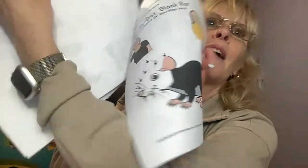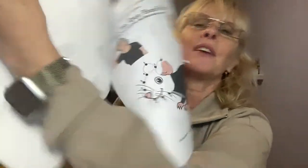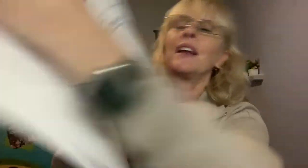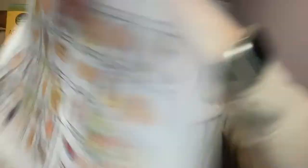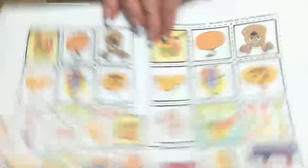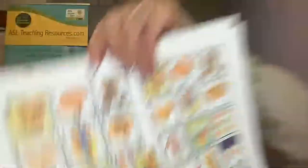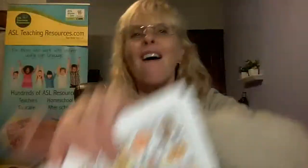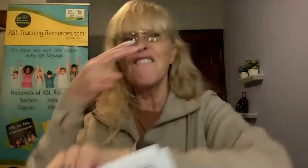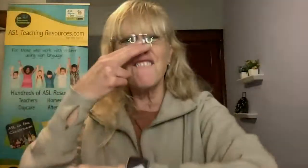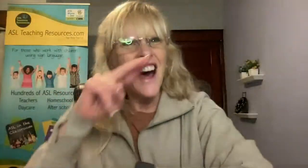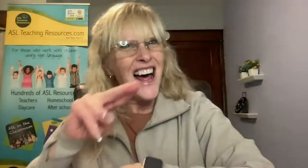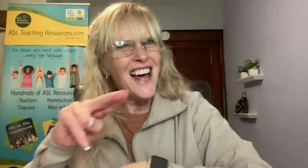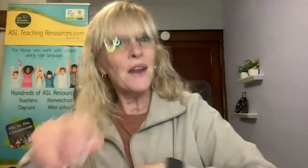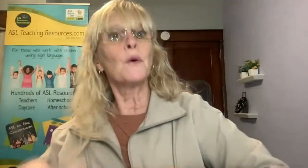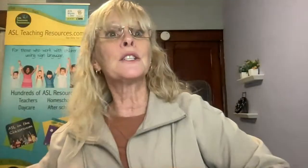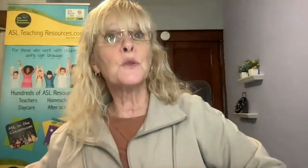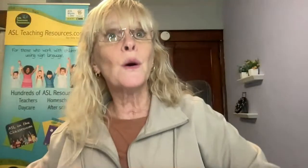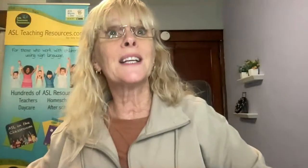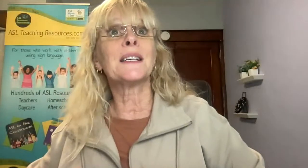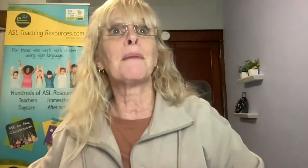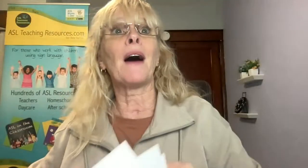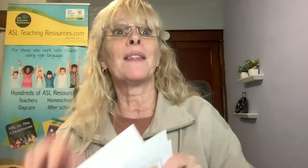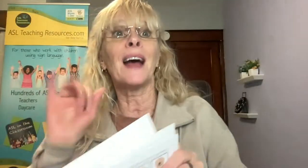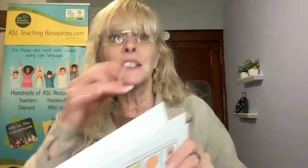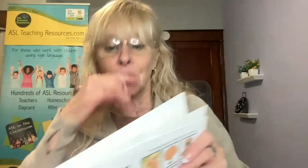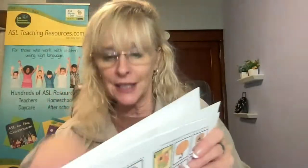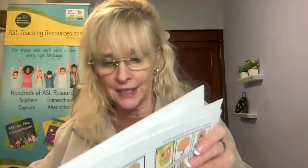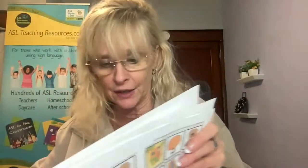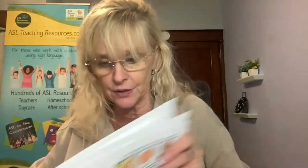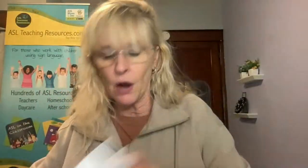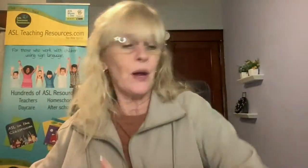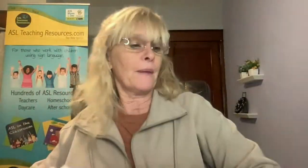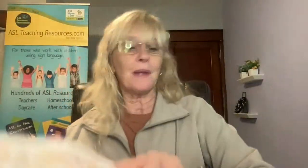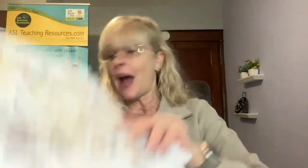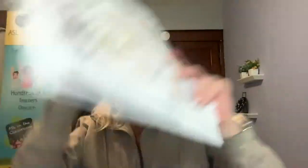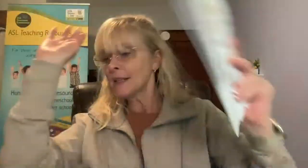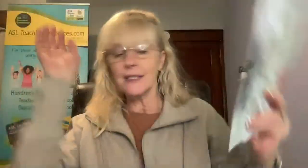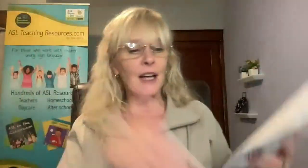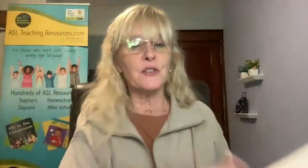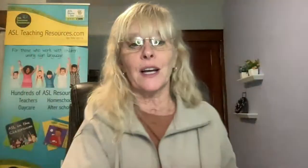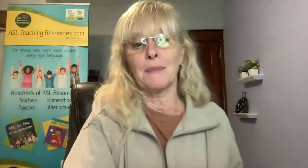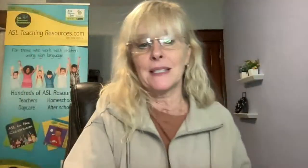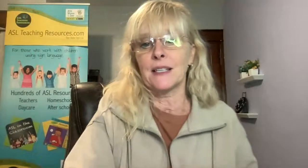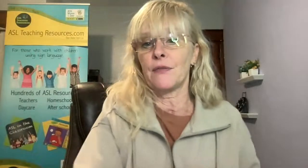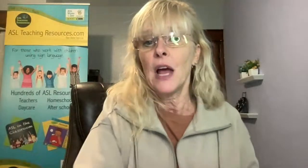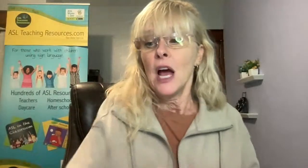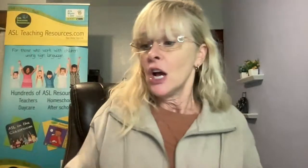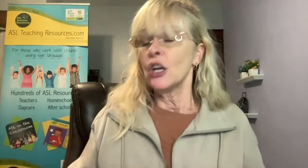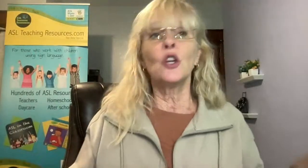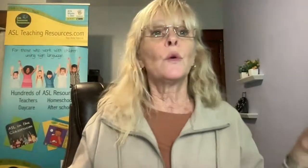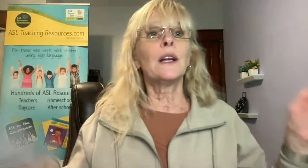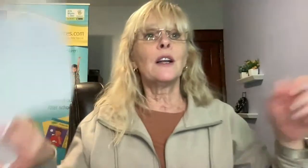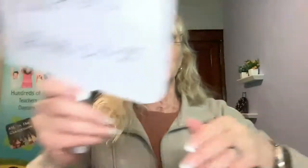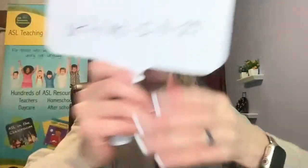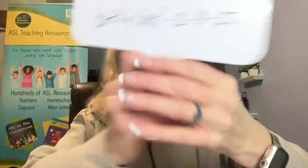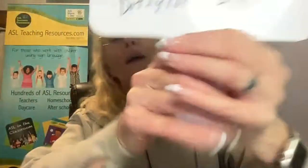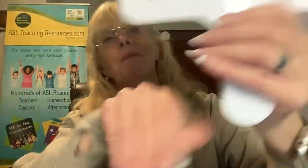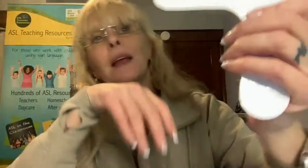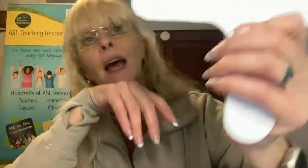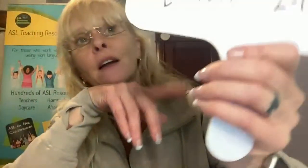having fun, which is what it's about. And that's for the kiddos. Okay, I sidetracked myself. You want to know more? Head over